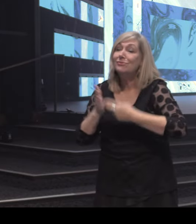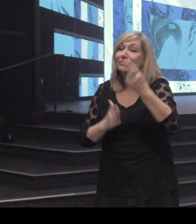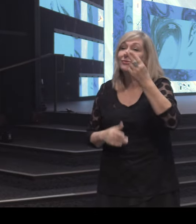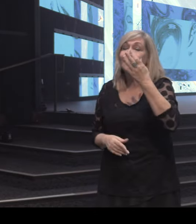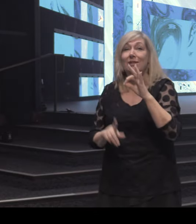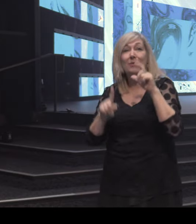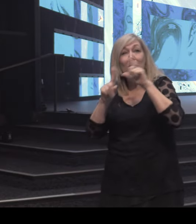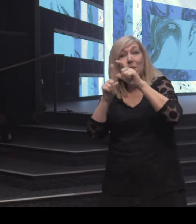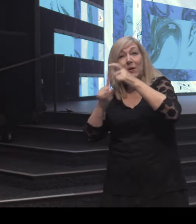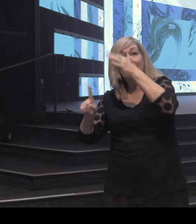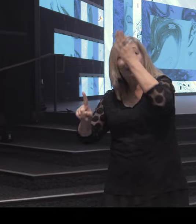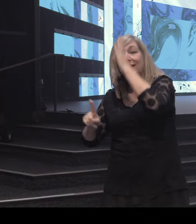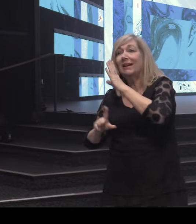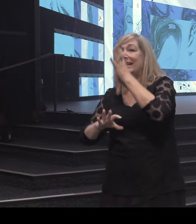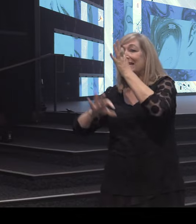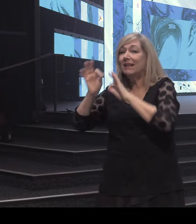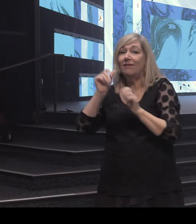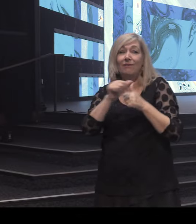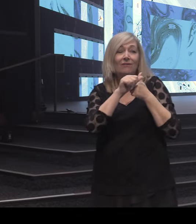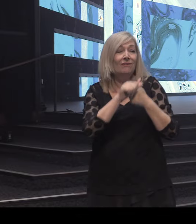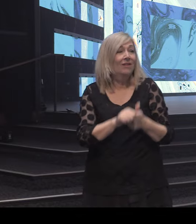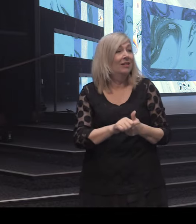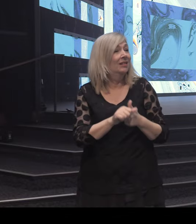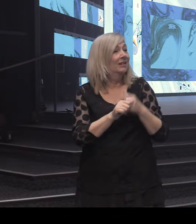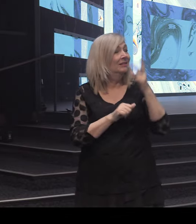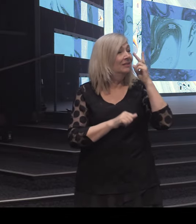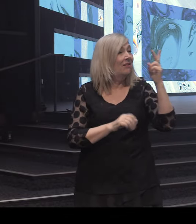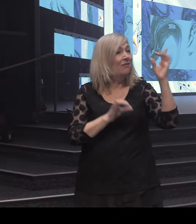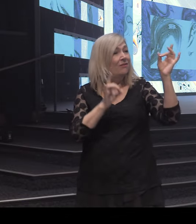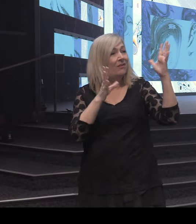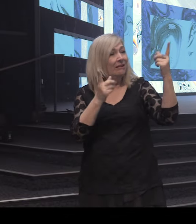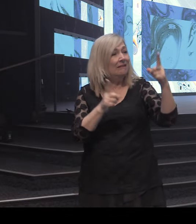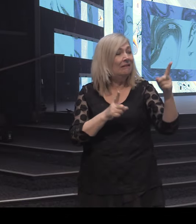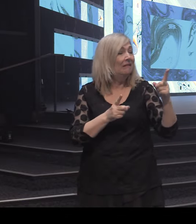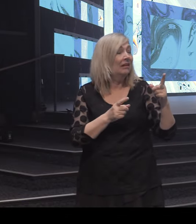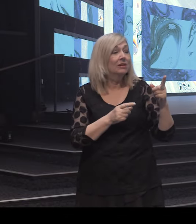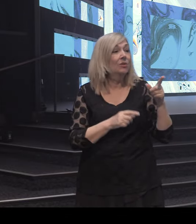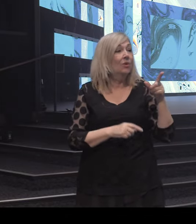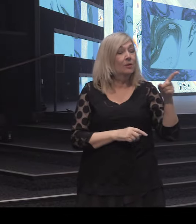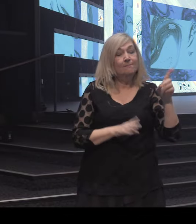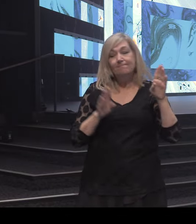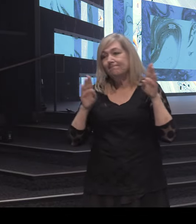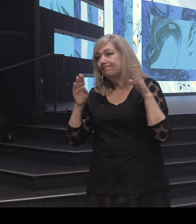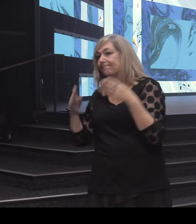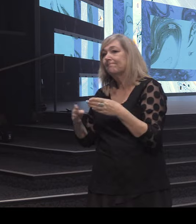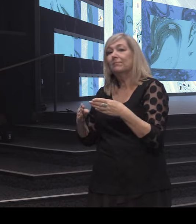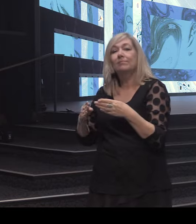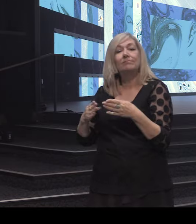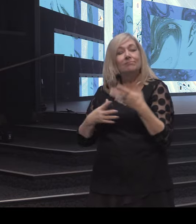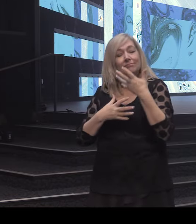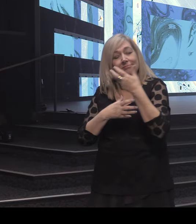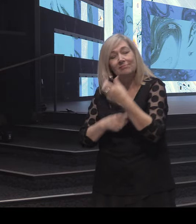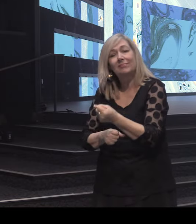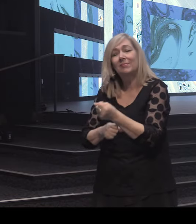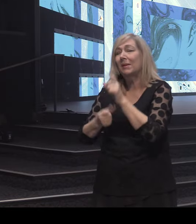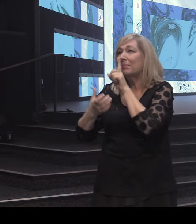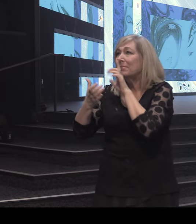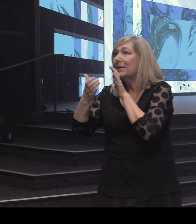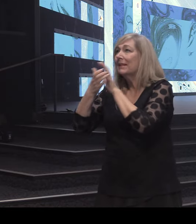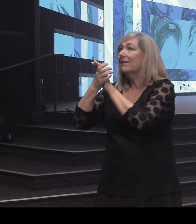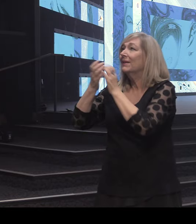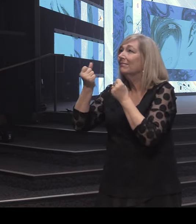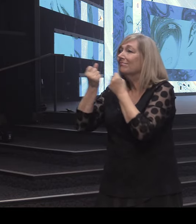God rather than the seemingly impossible circumstances. When they take that step of faith and stand up for the